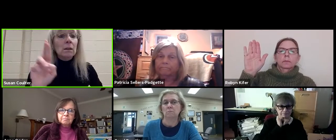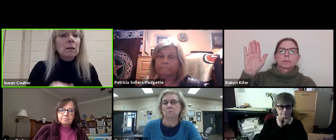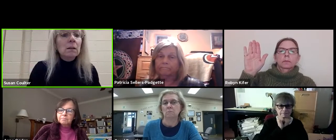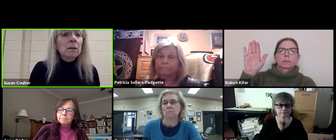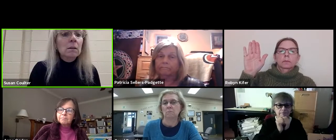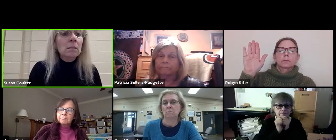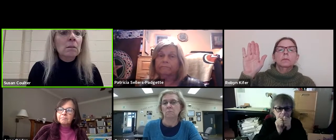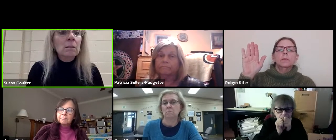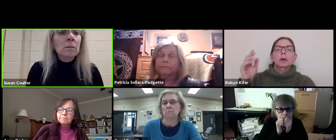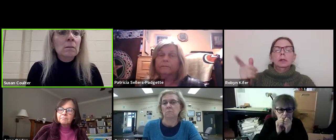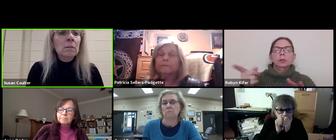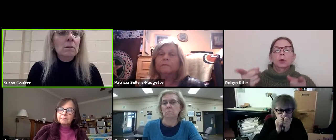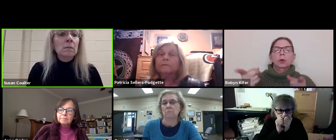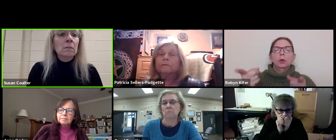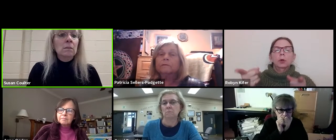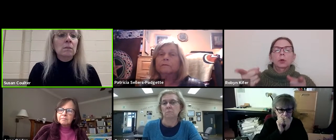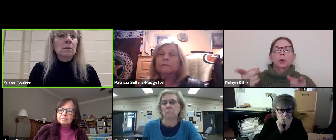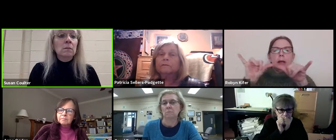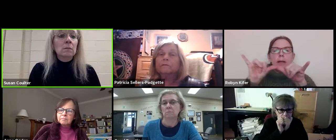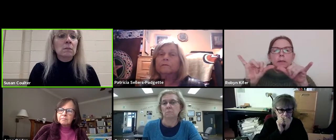Robin.